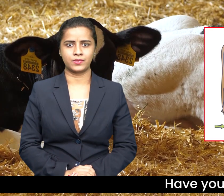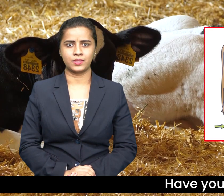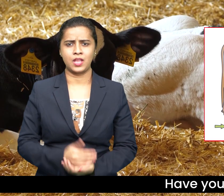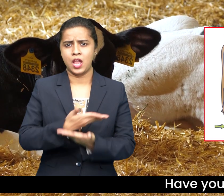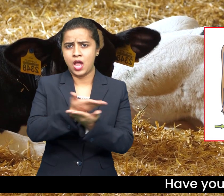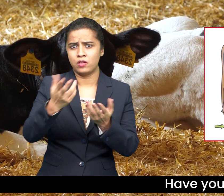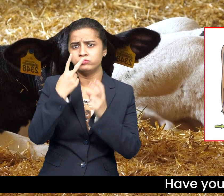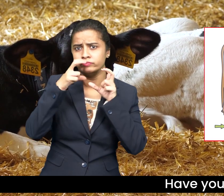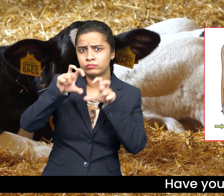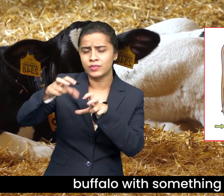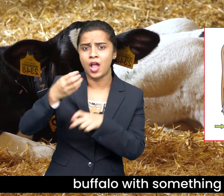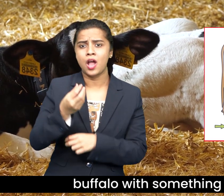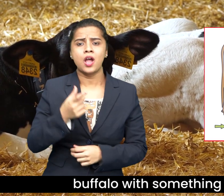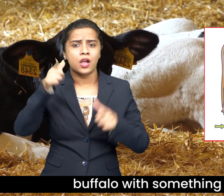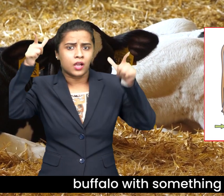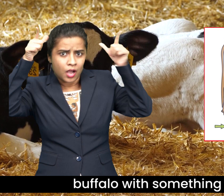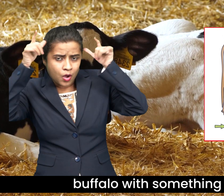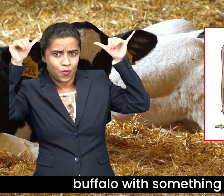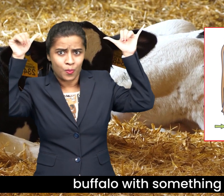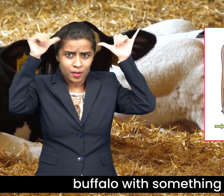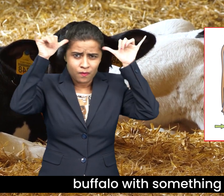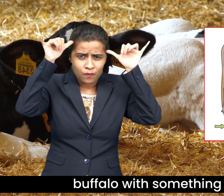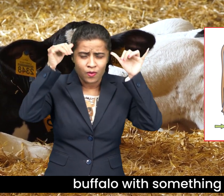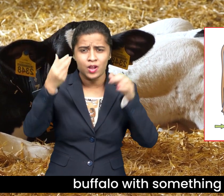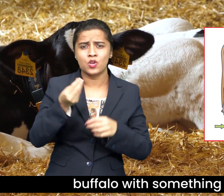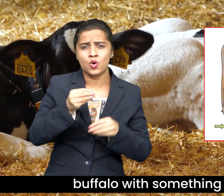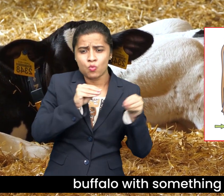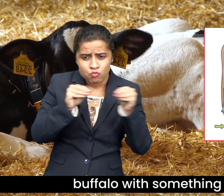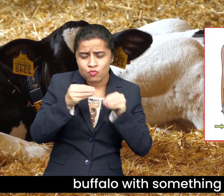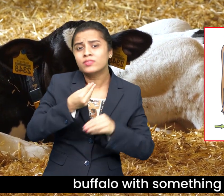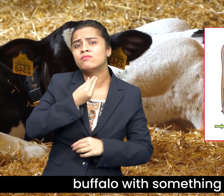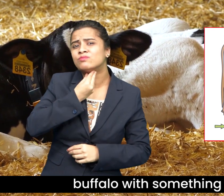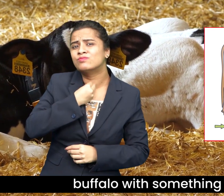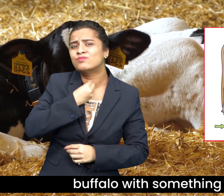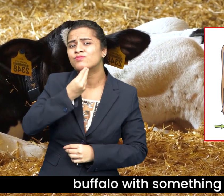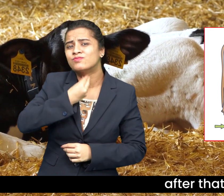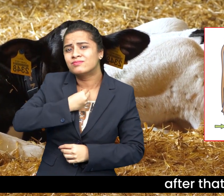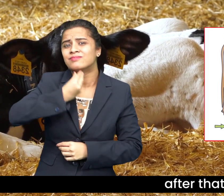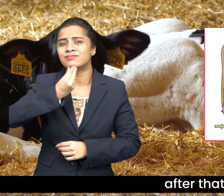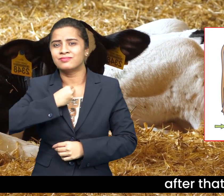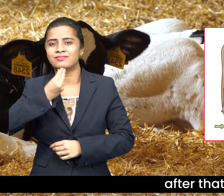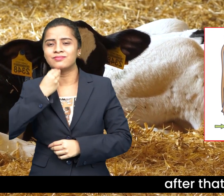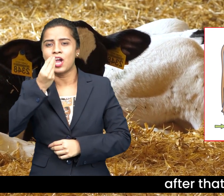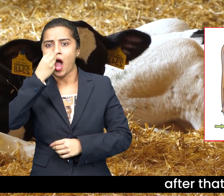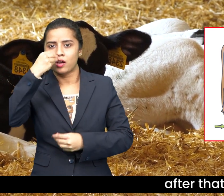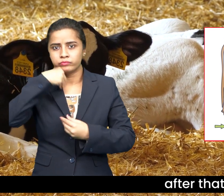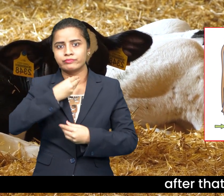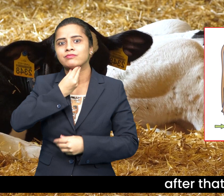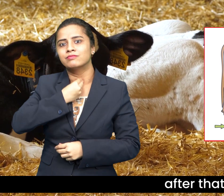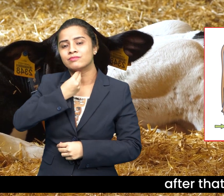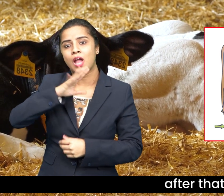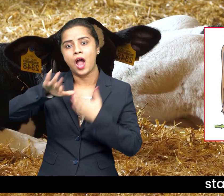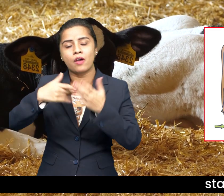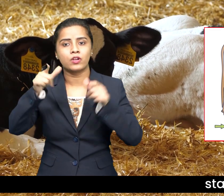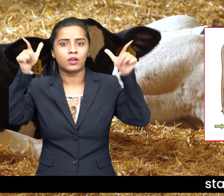Have you observed a cow or buffalo with something moving from its throat to mouth? After that, the cow